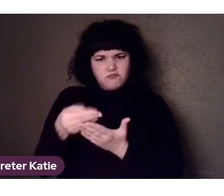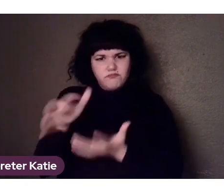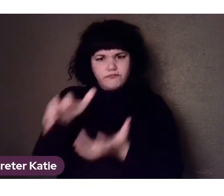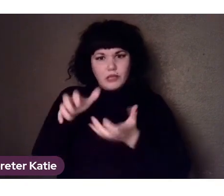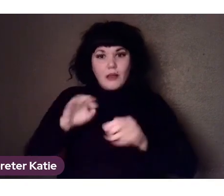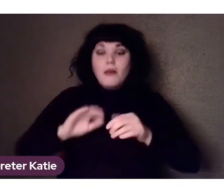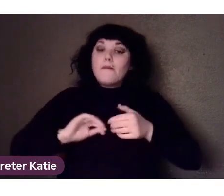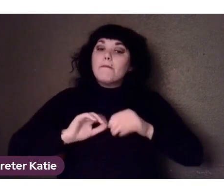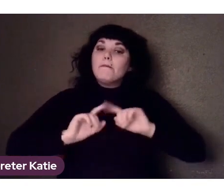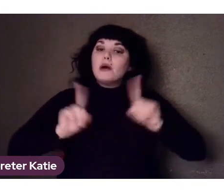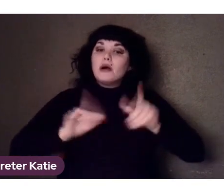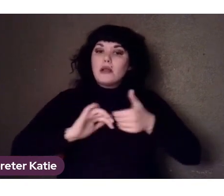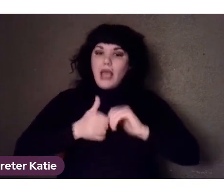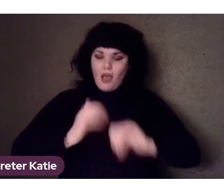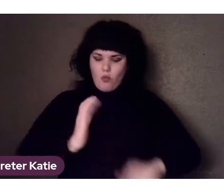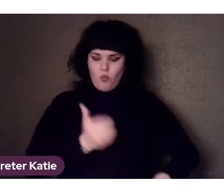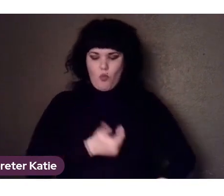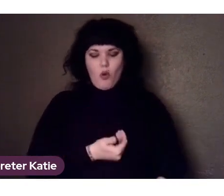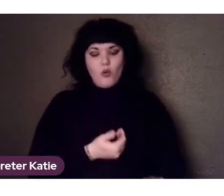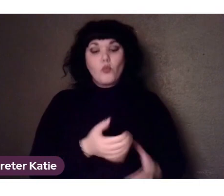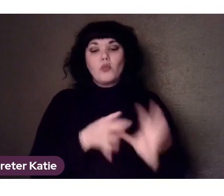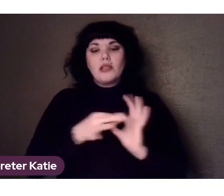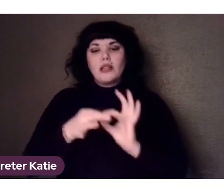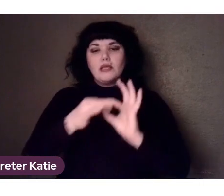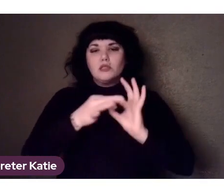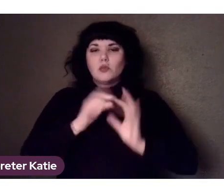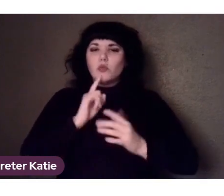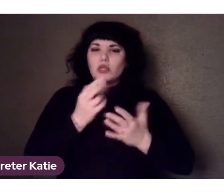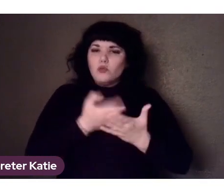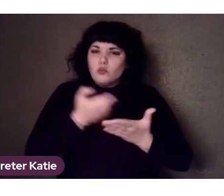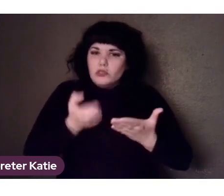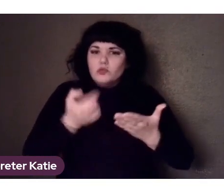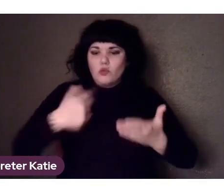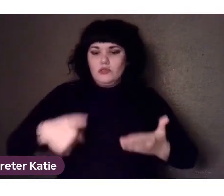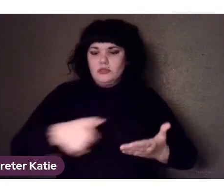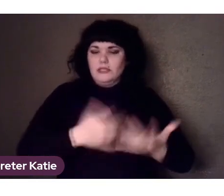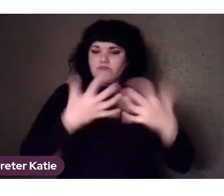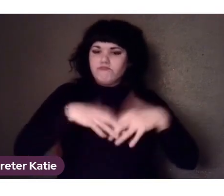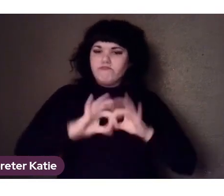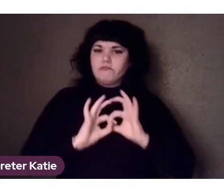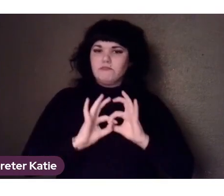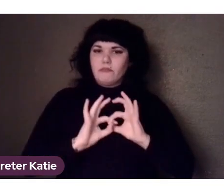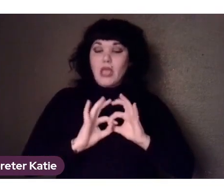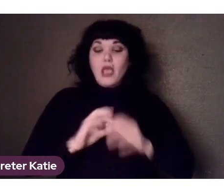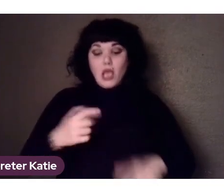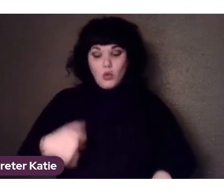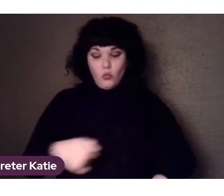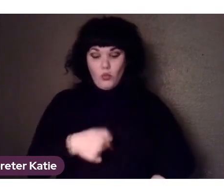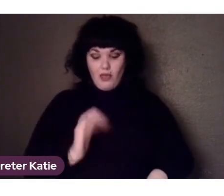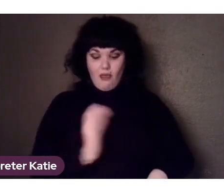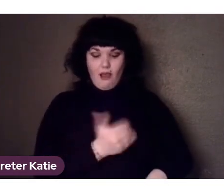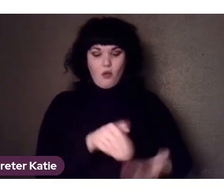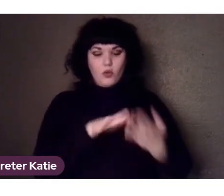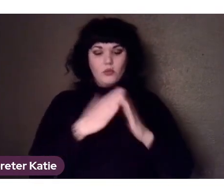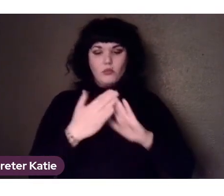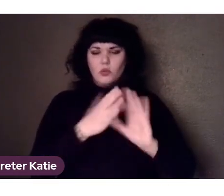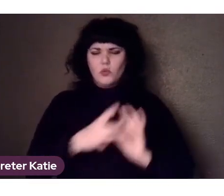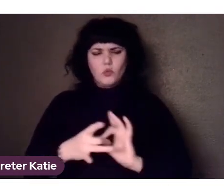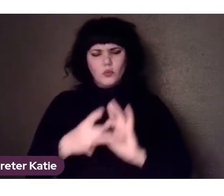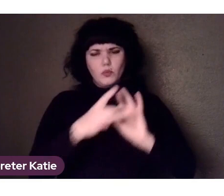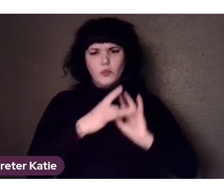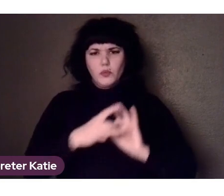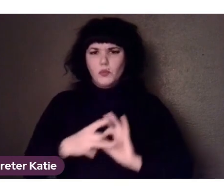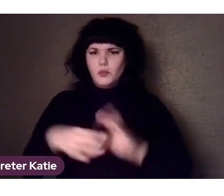relationships resource us together, and how we as a community are very connected and we work together